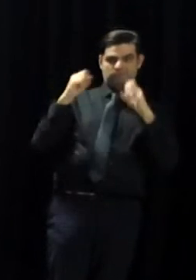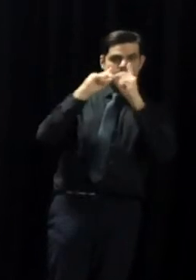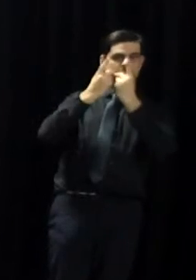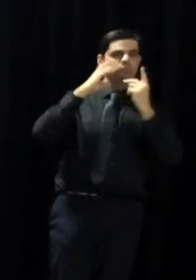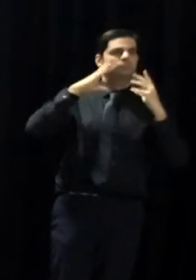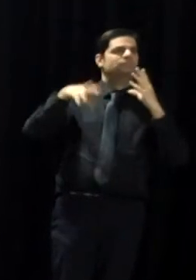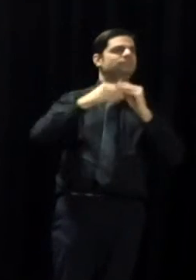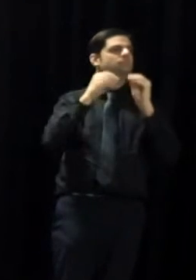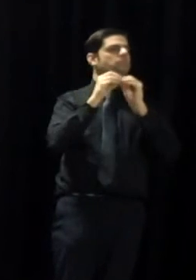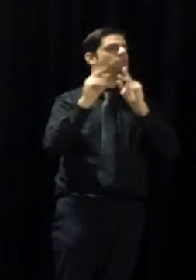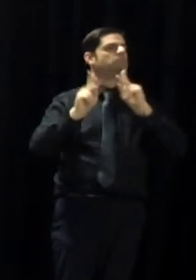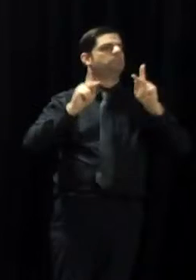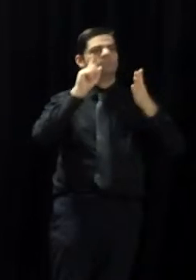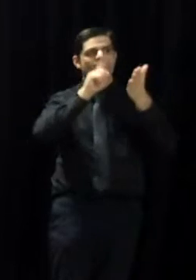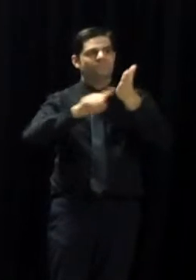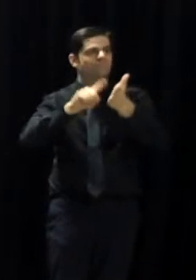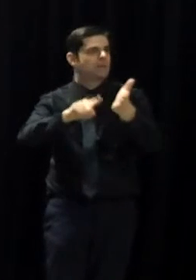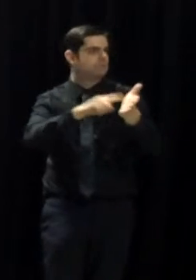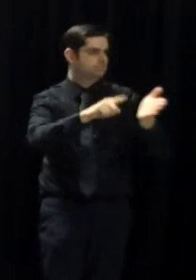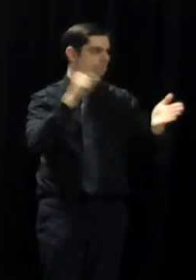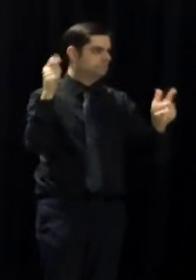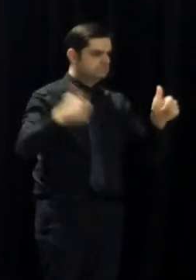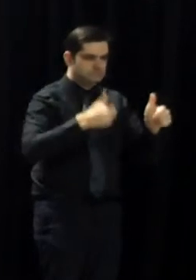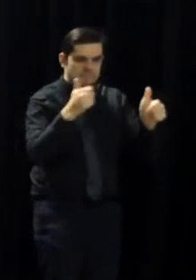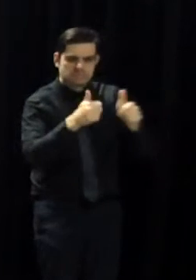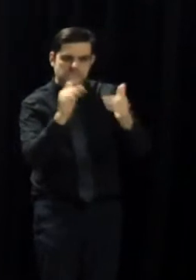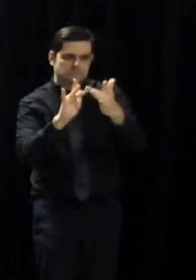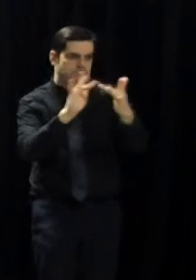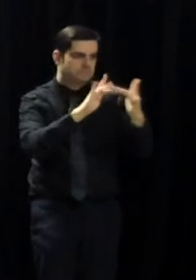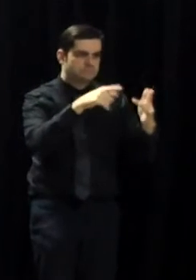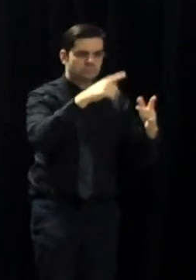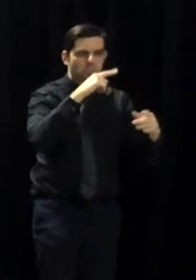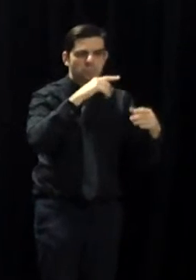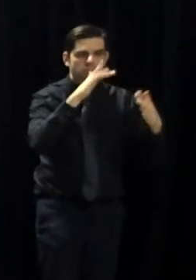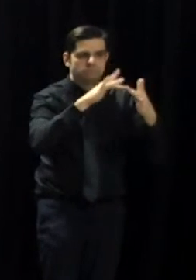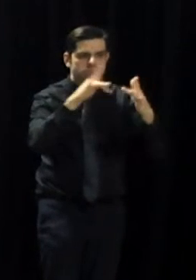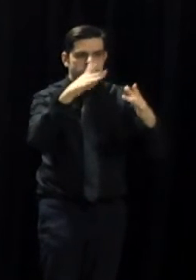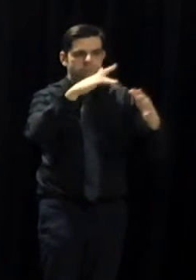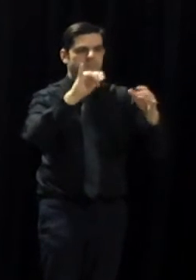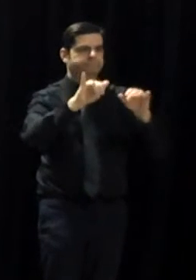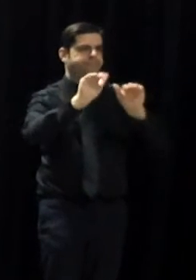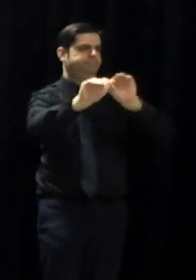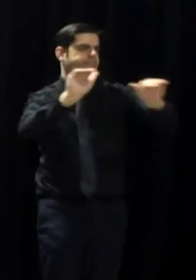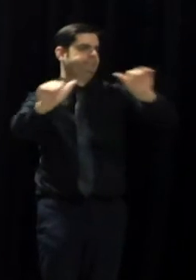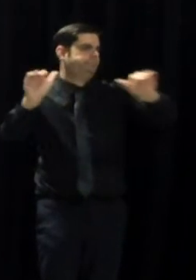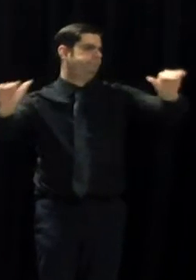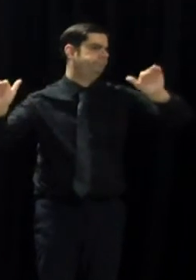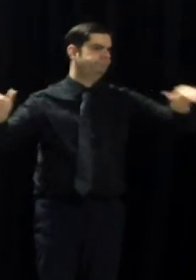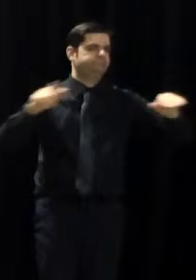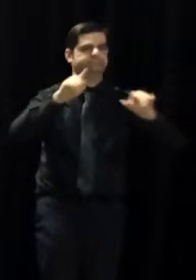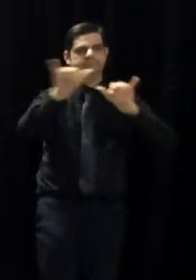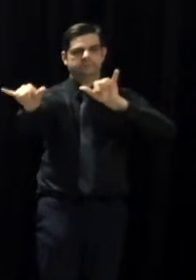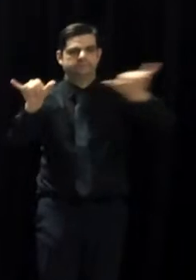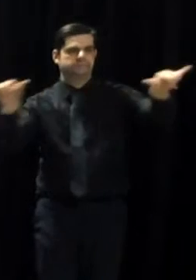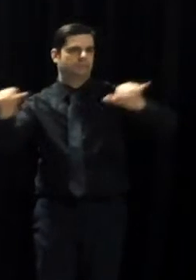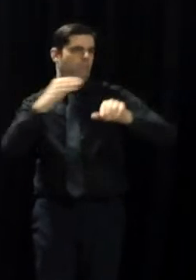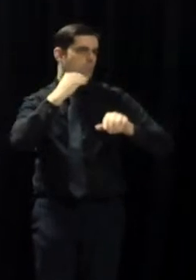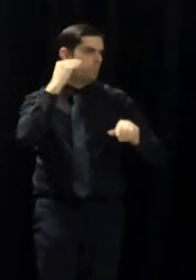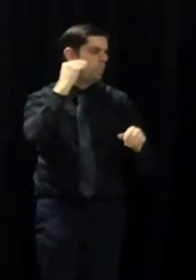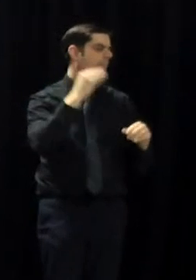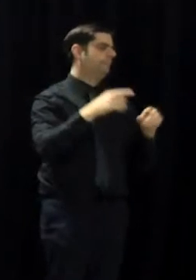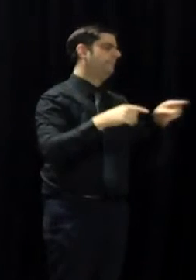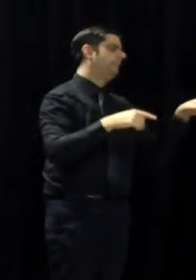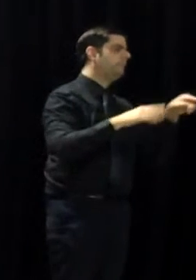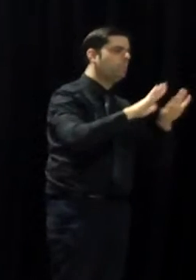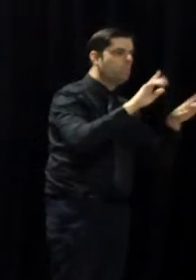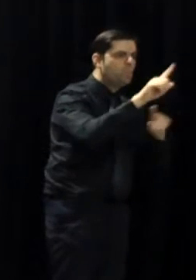to be there very, very soon. And then we'll go into the contact tracing and make sure that if our partners at Bloomberg